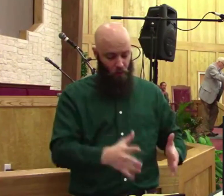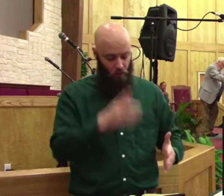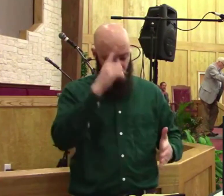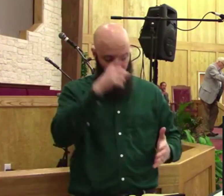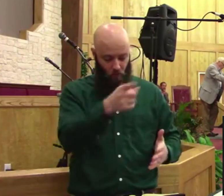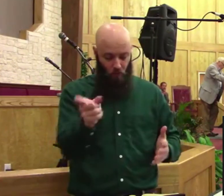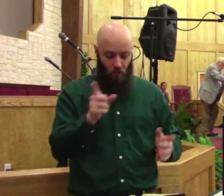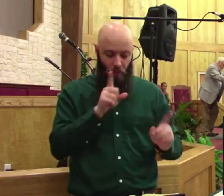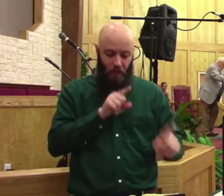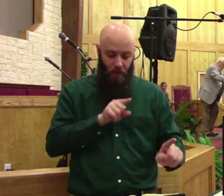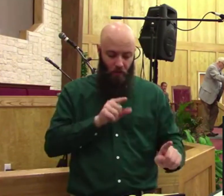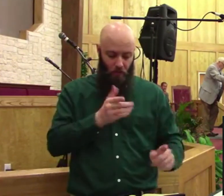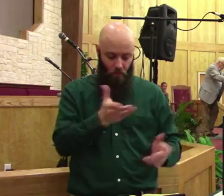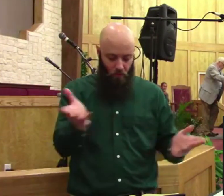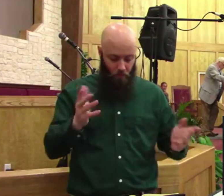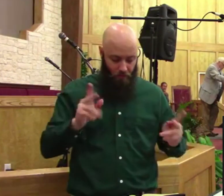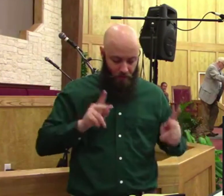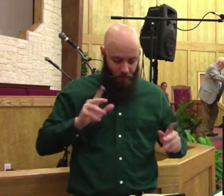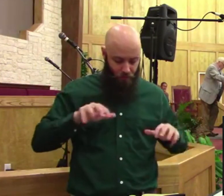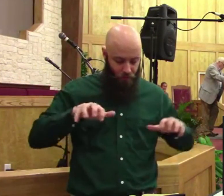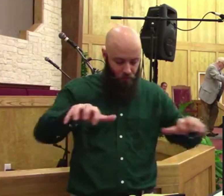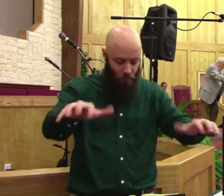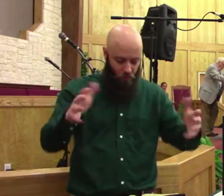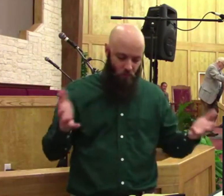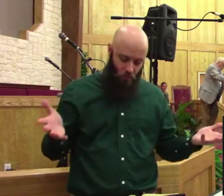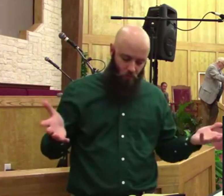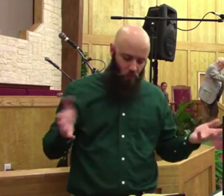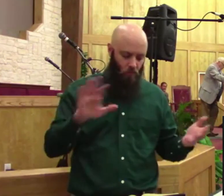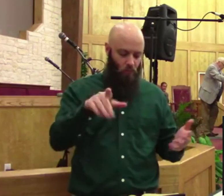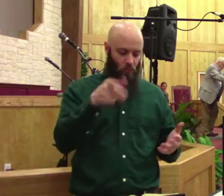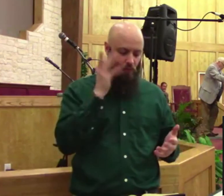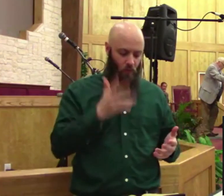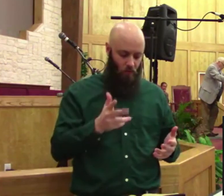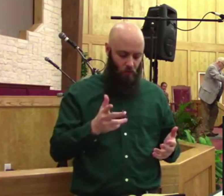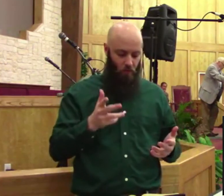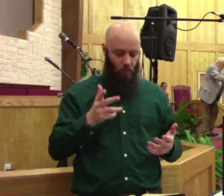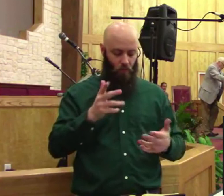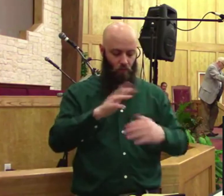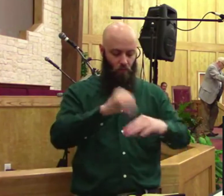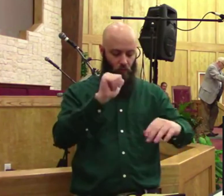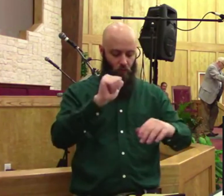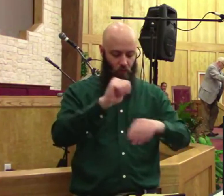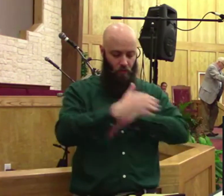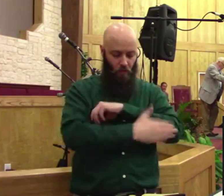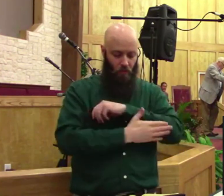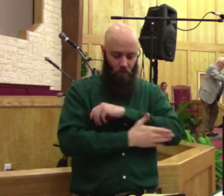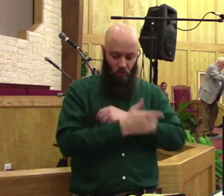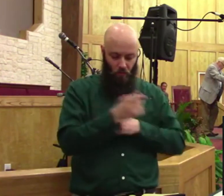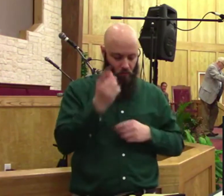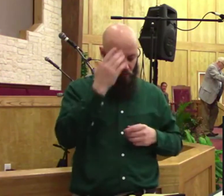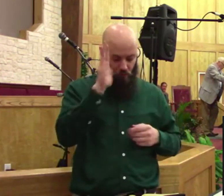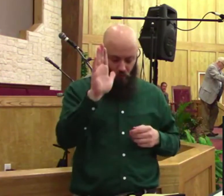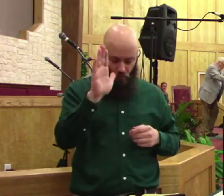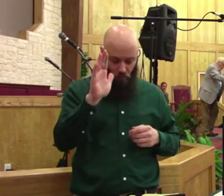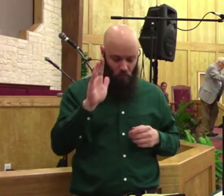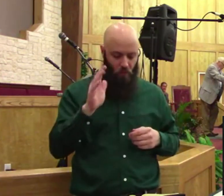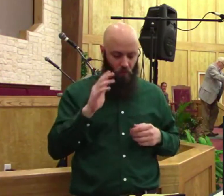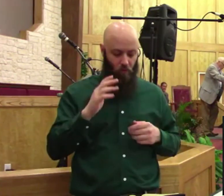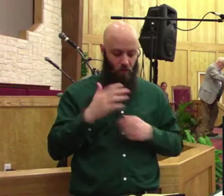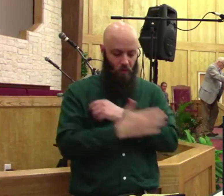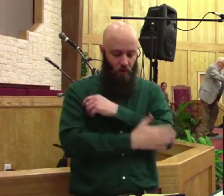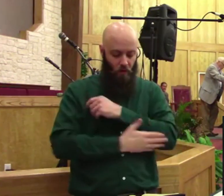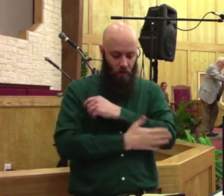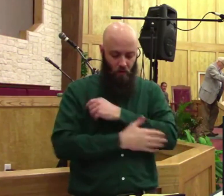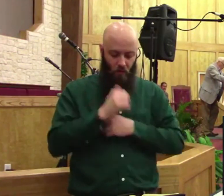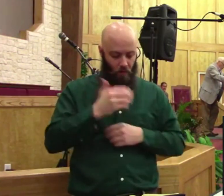and a commander for the peoples. Behold, you shall call a nation that you do not know, and a nation that did not